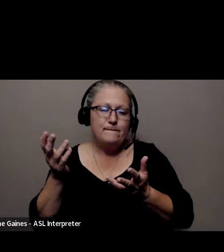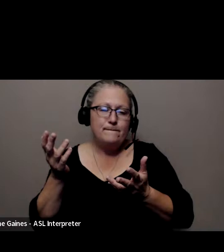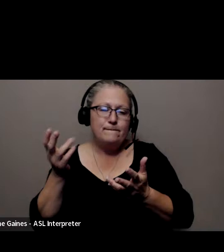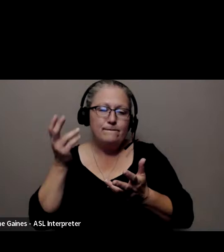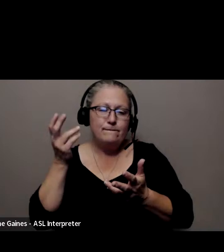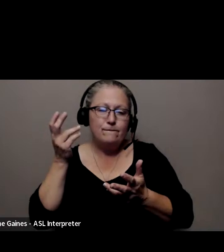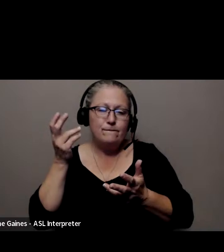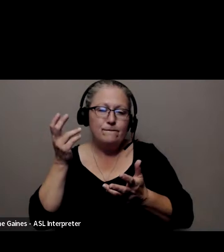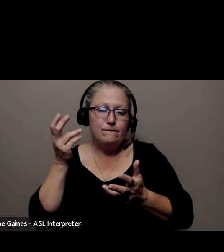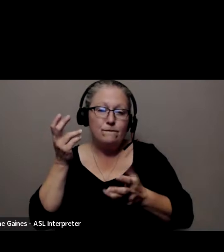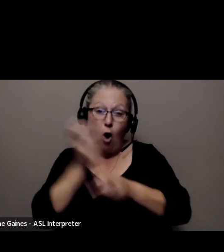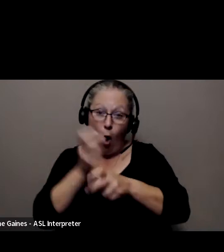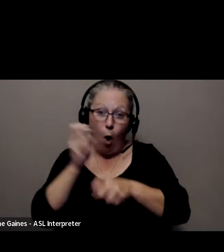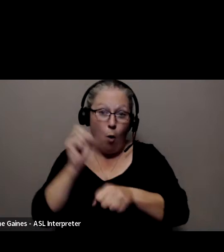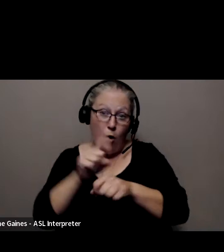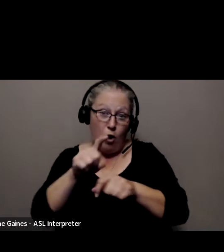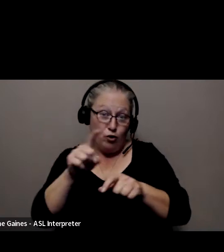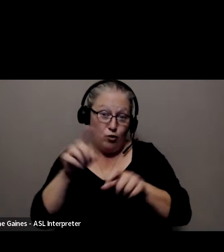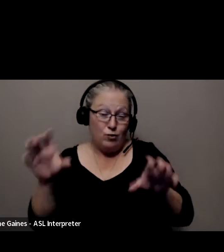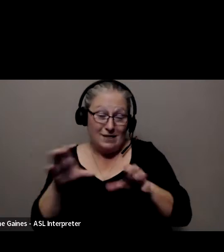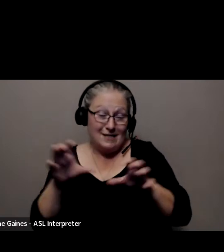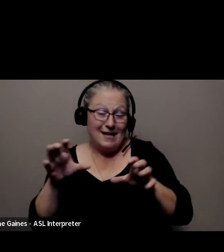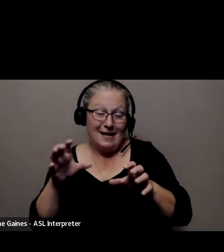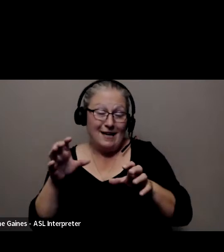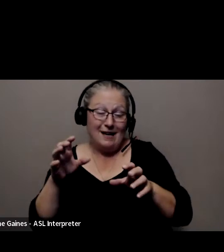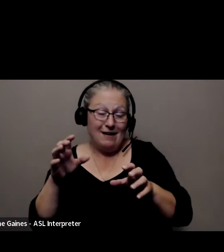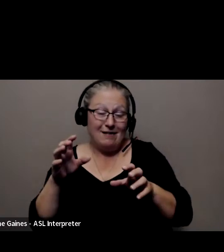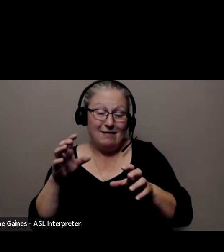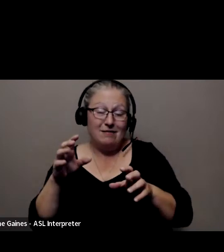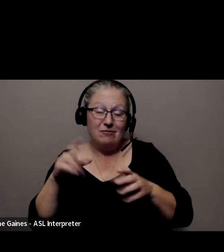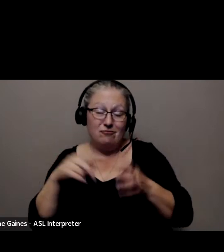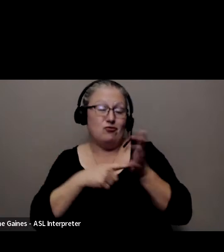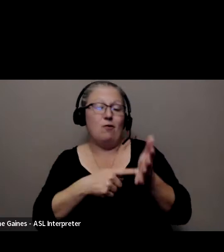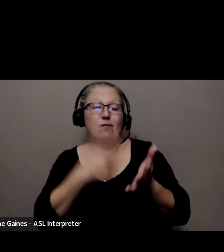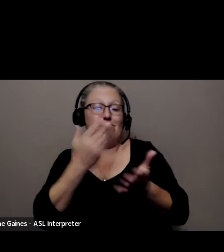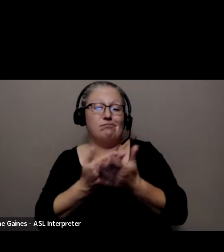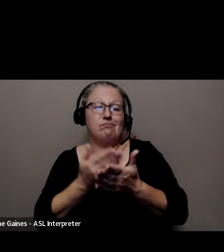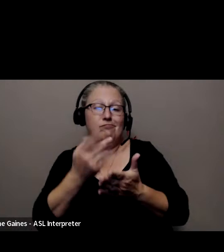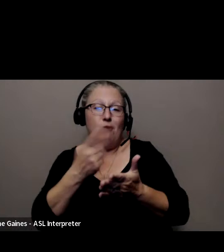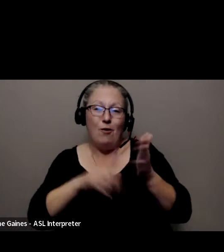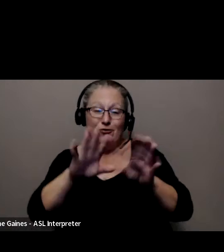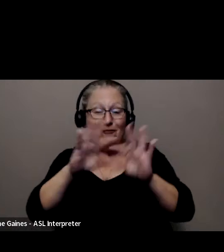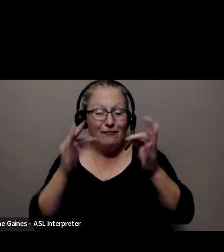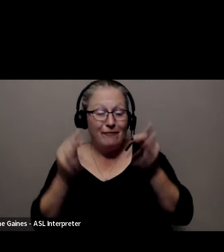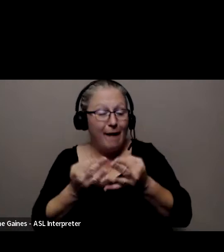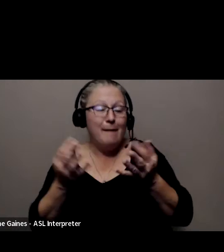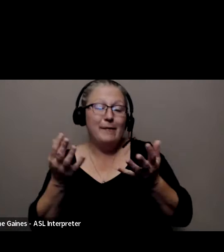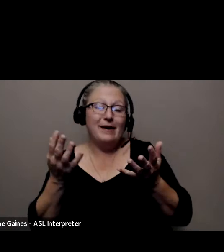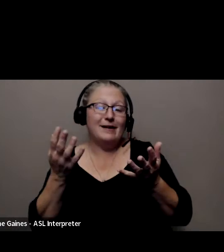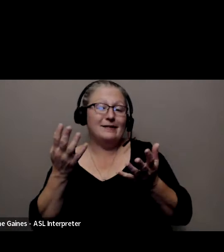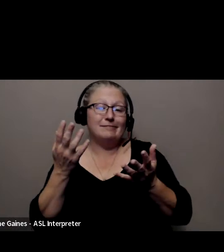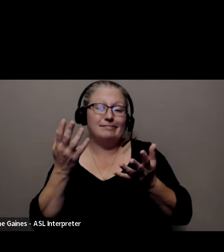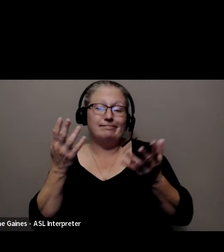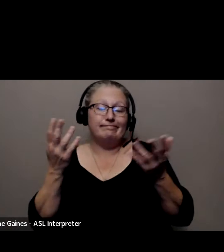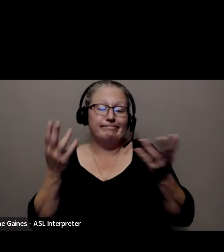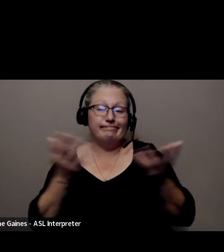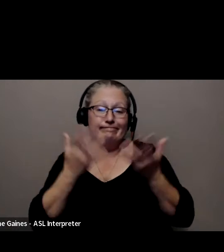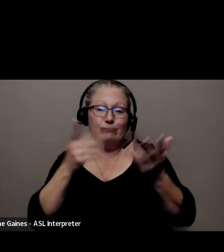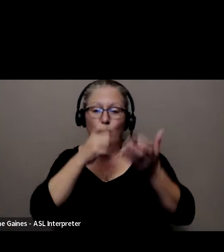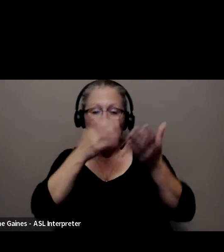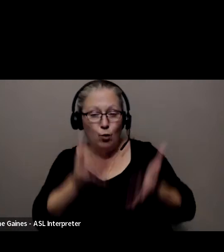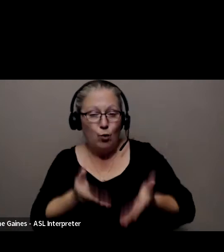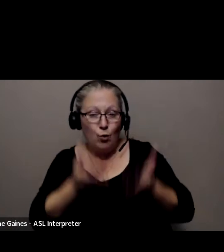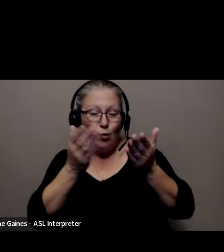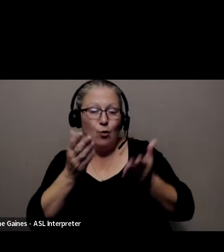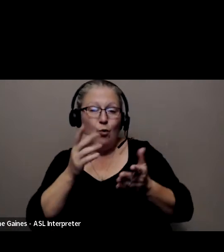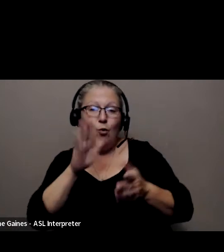hard work that all of you put in, I mean, it's a testament to like your families, to who you are,